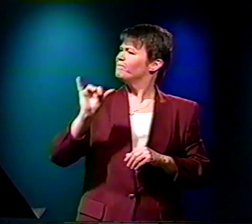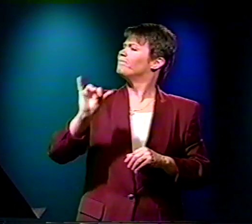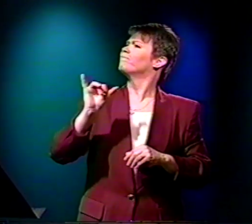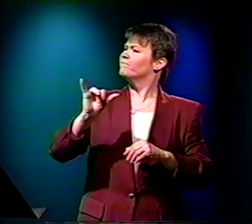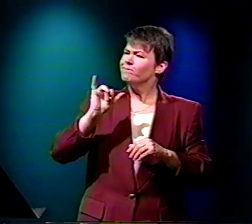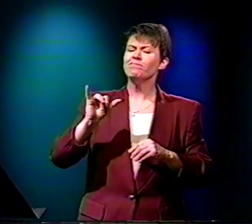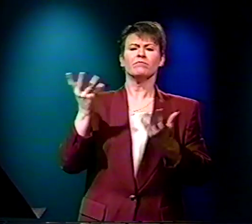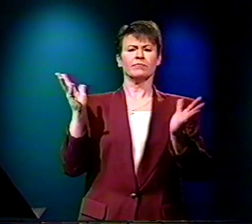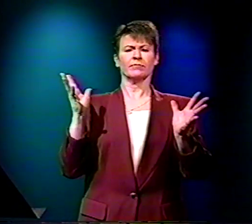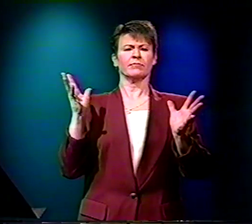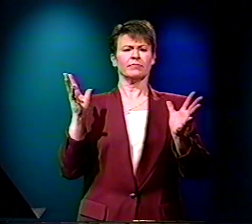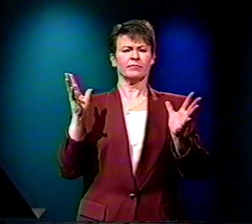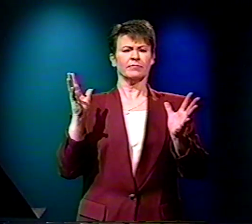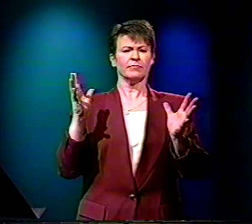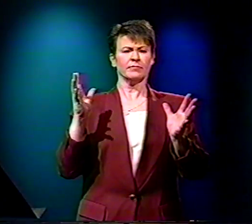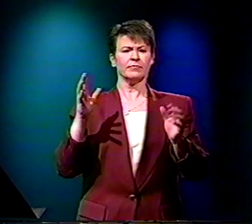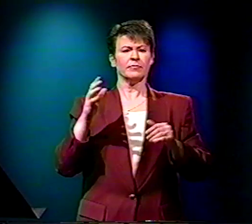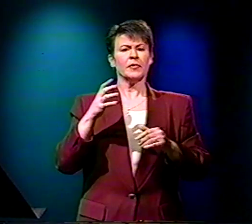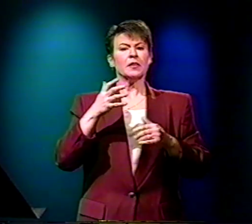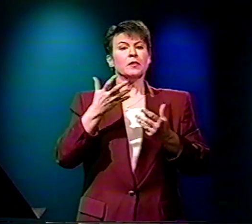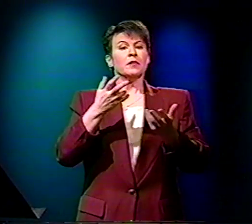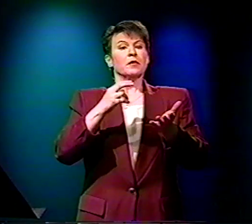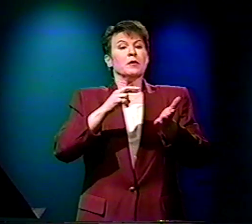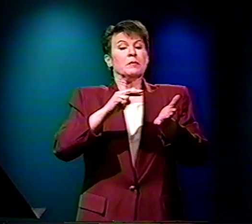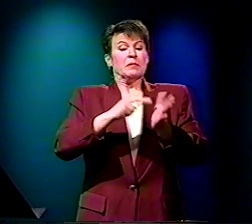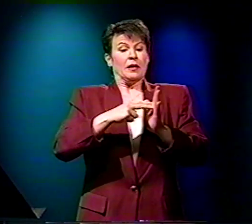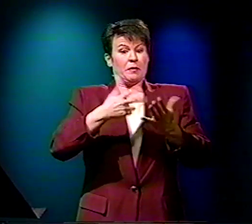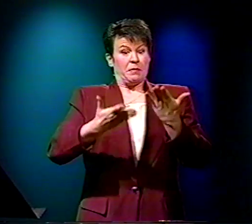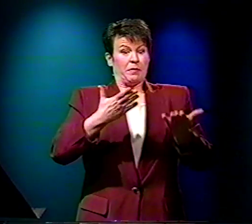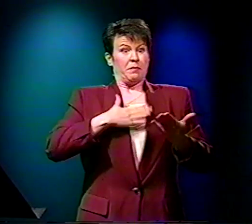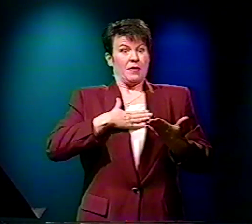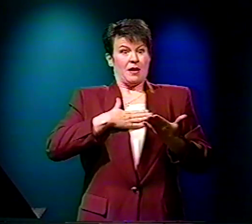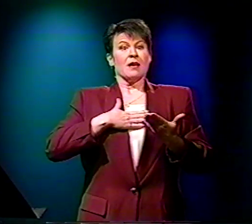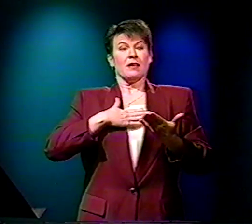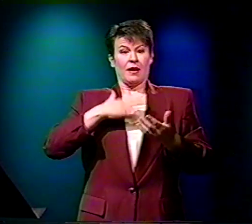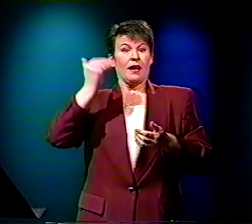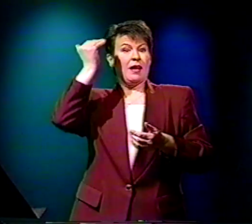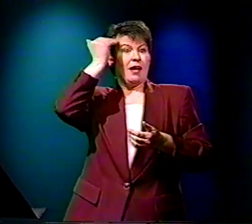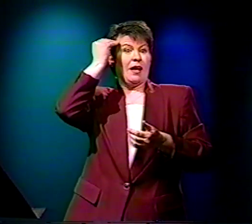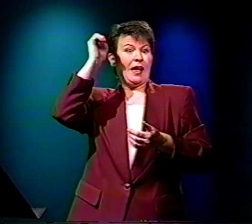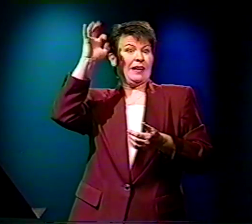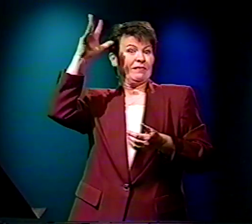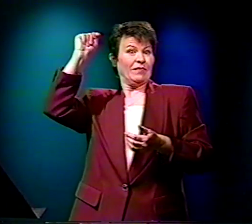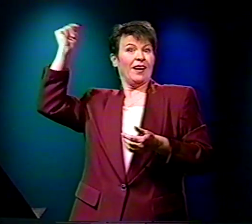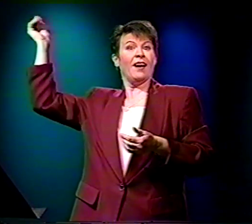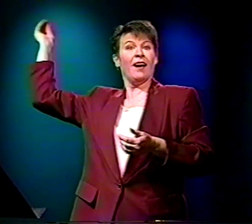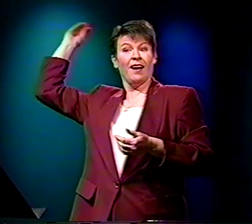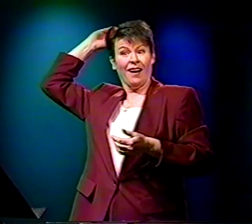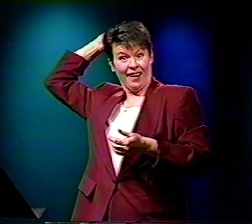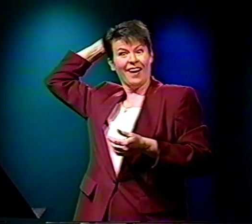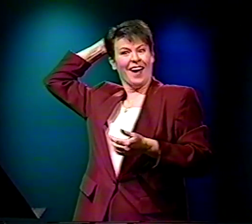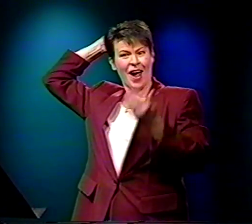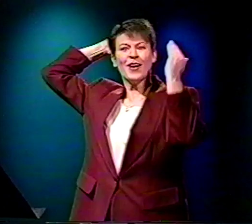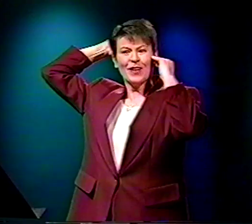go home, that they will have food for thought. And it means then that maybe I have